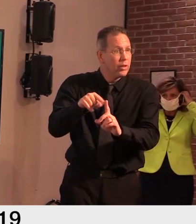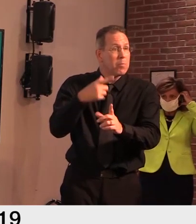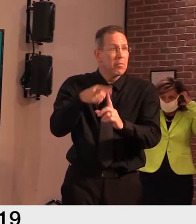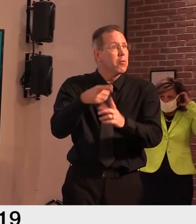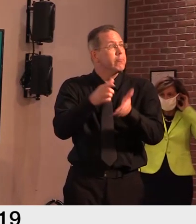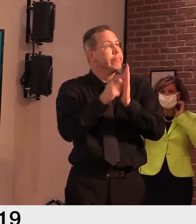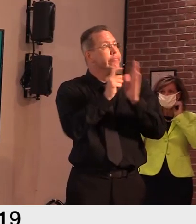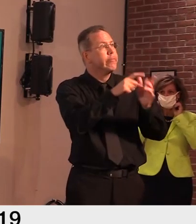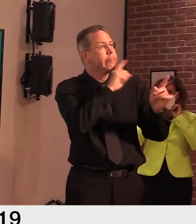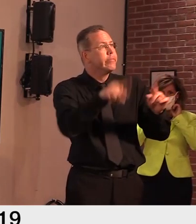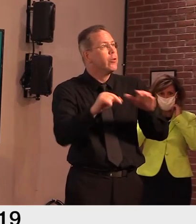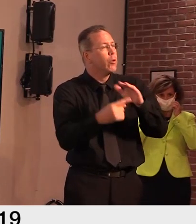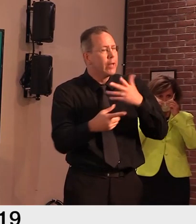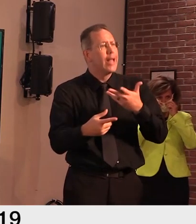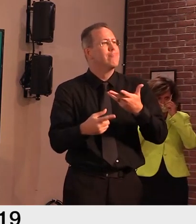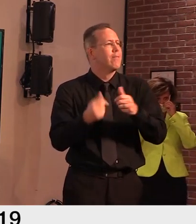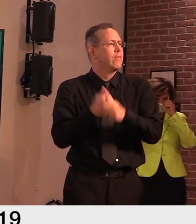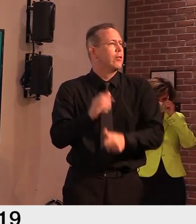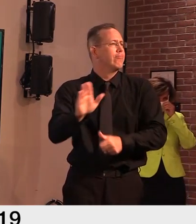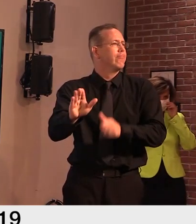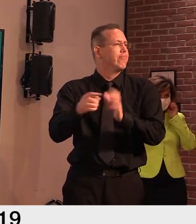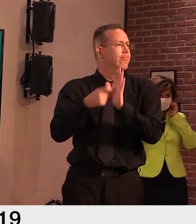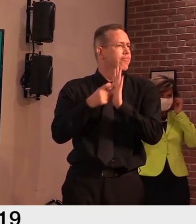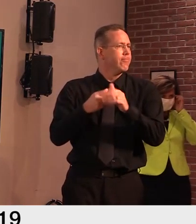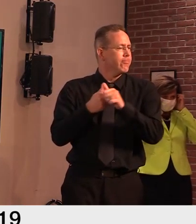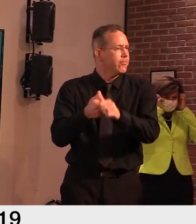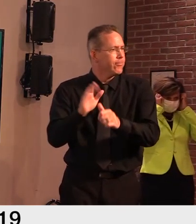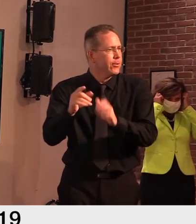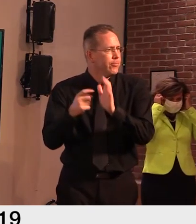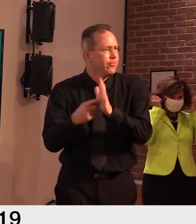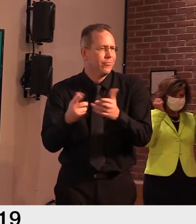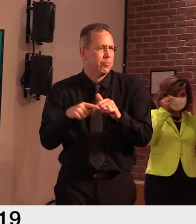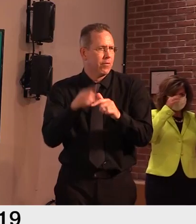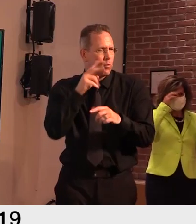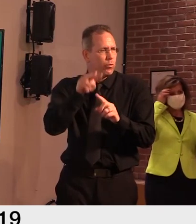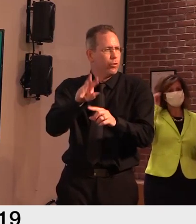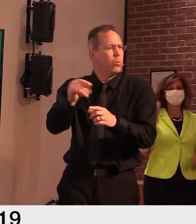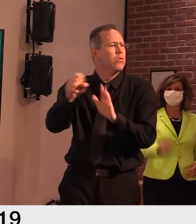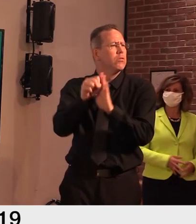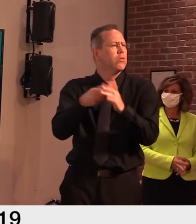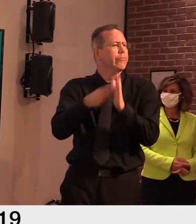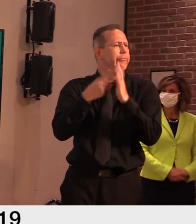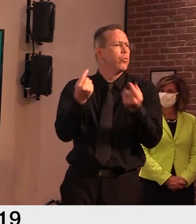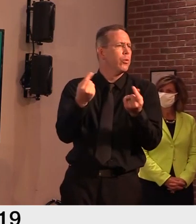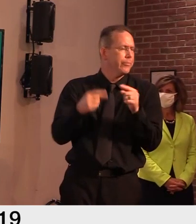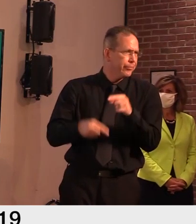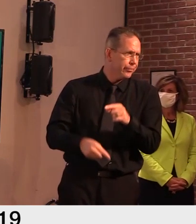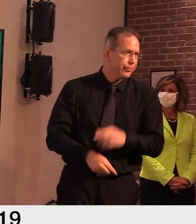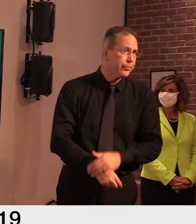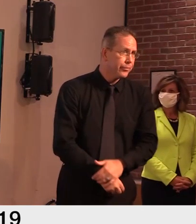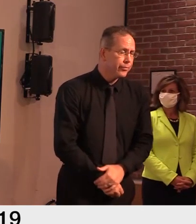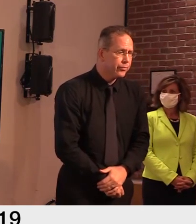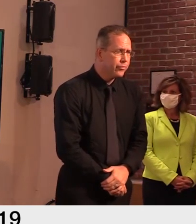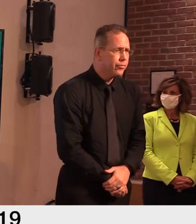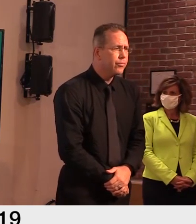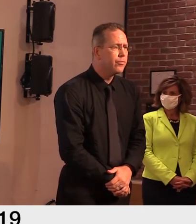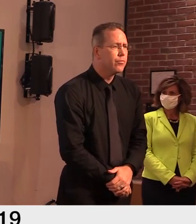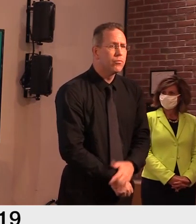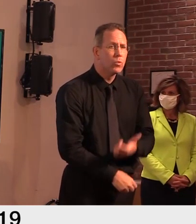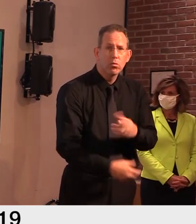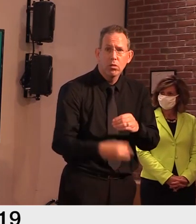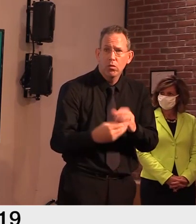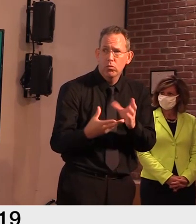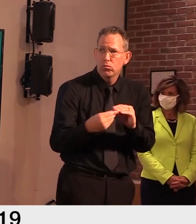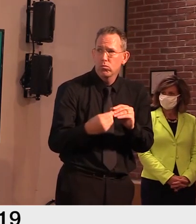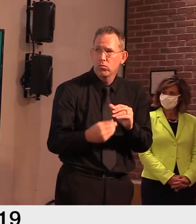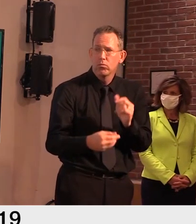But just to be clear, that because we've opened up that county doesn't mean that you don't have to